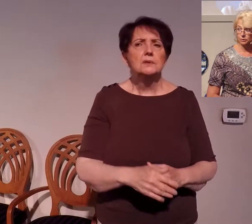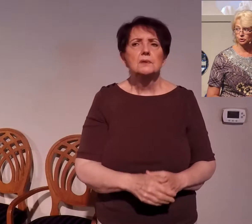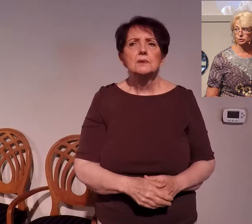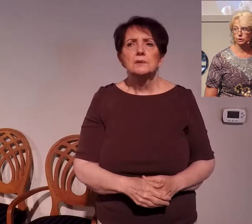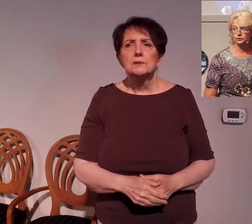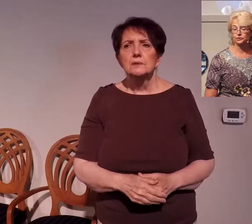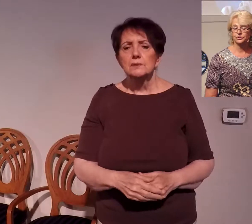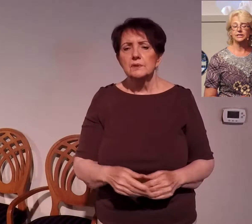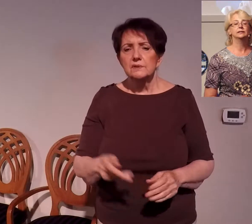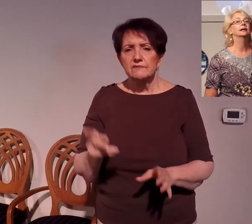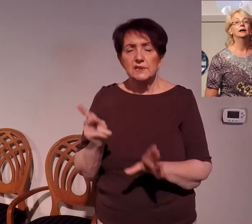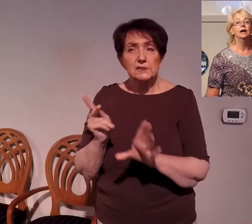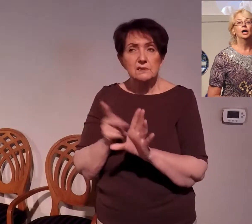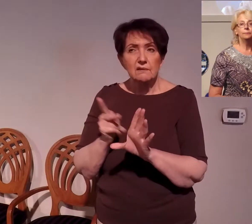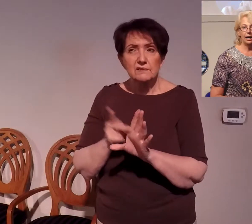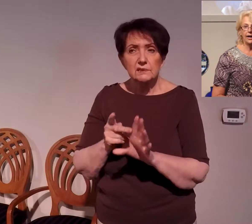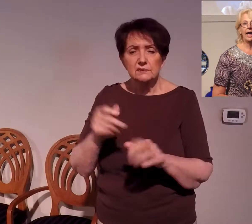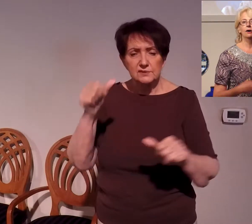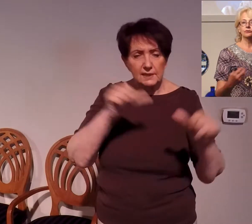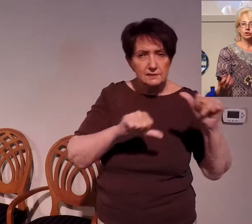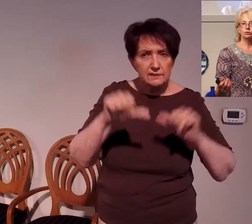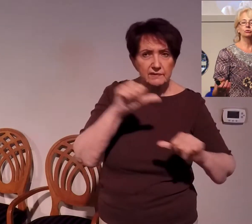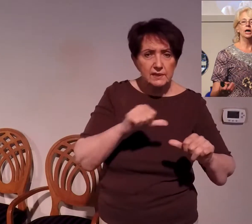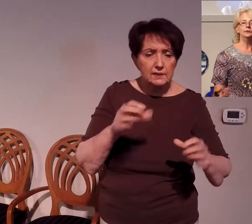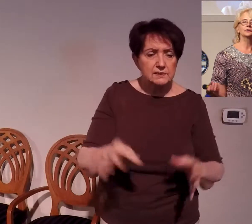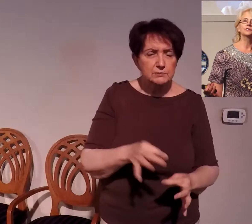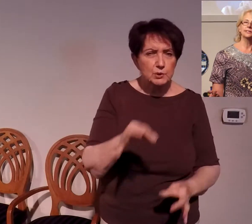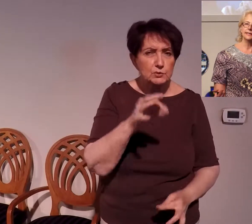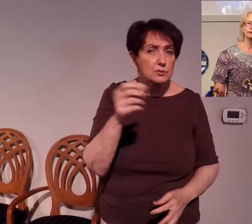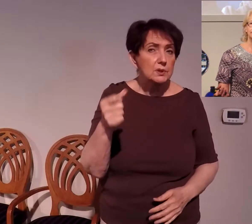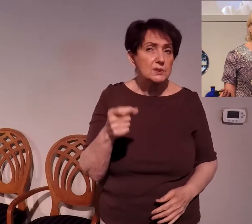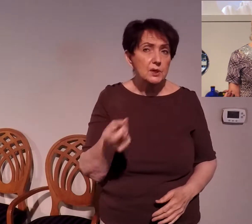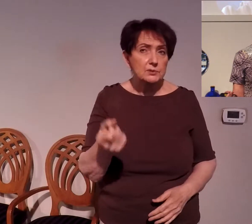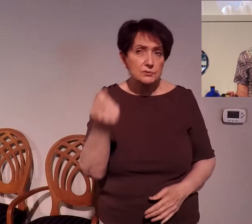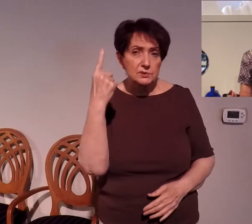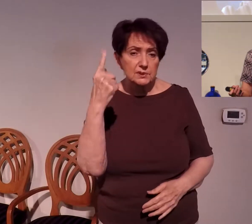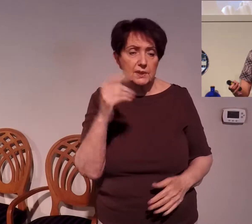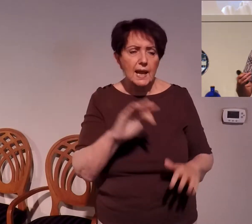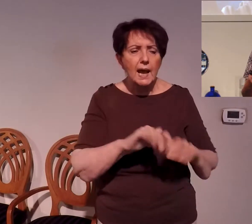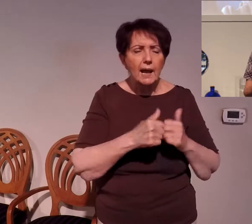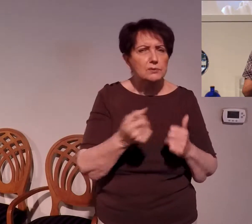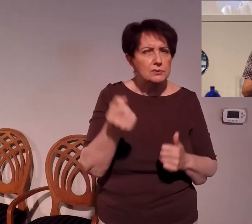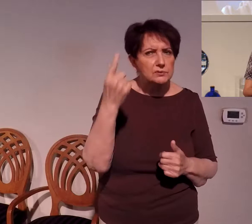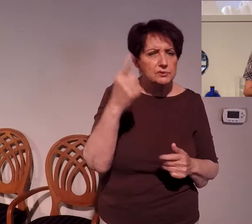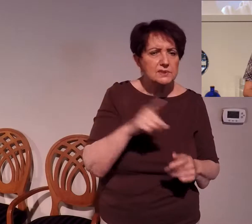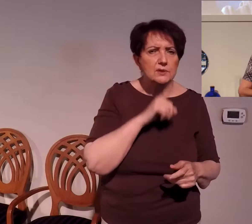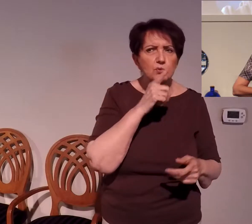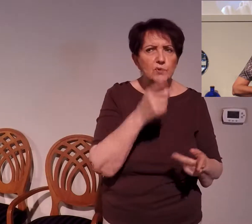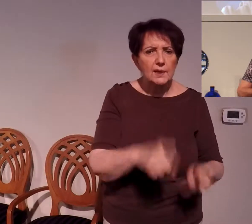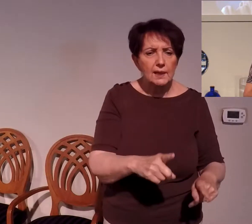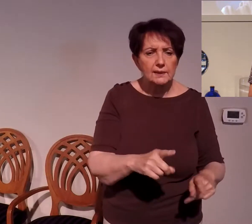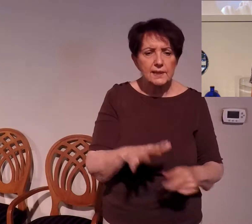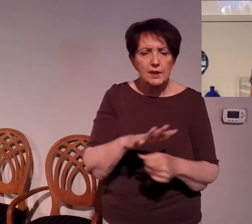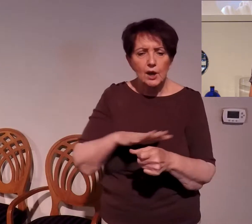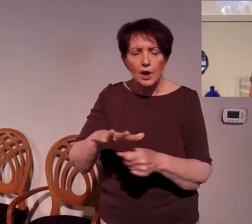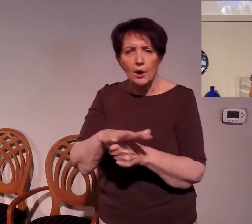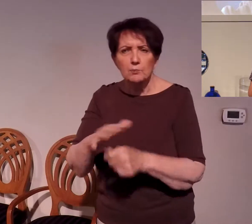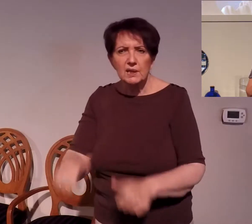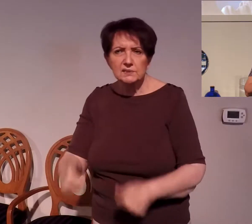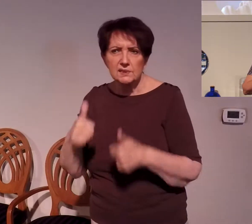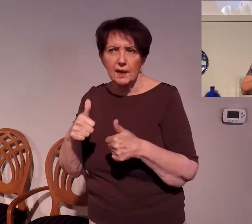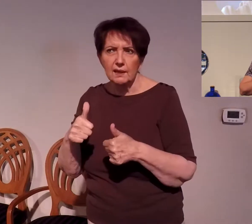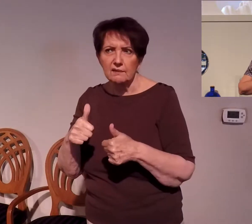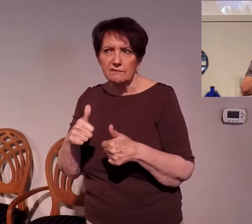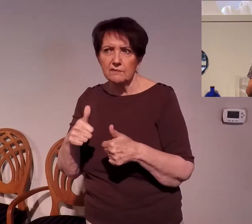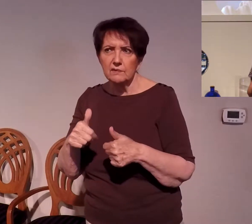and spiritual understanding about how to understand reality, how to understand our place in it, and